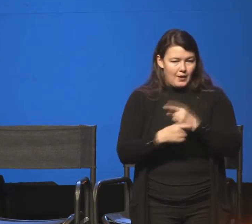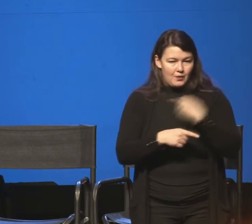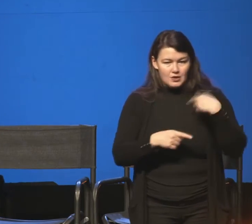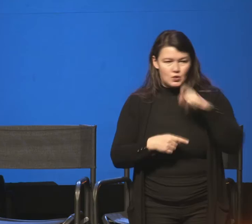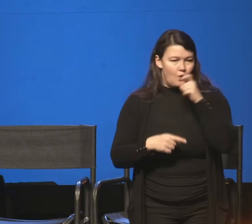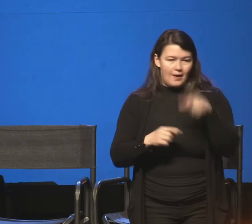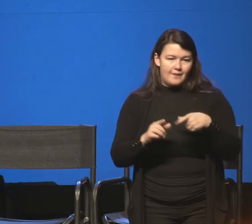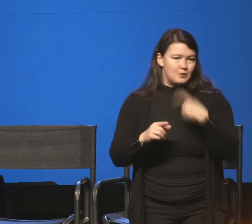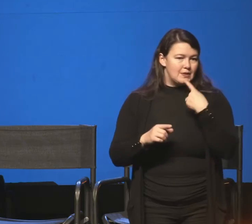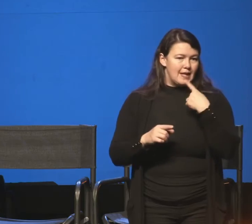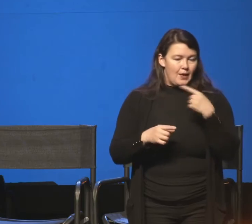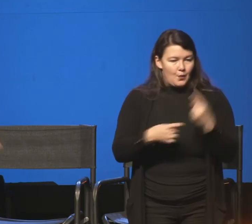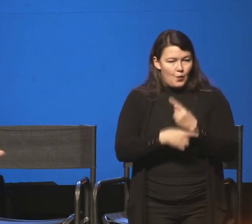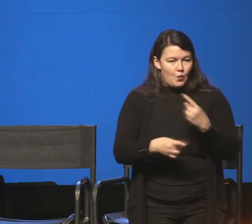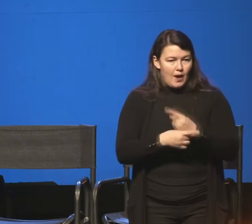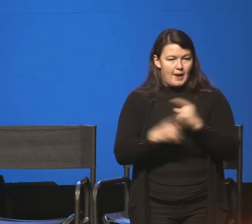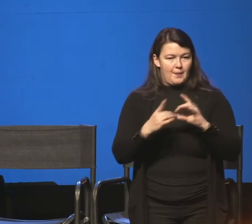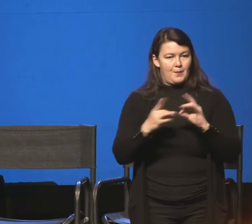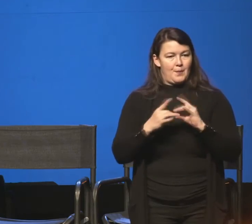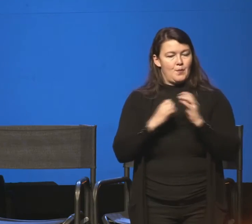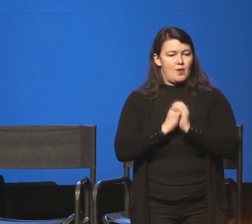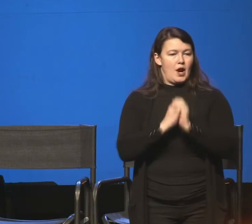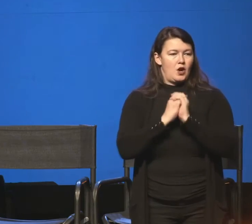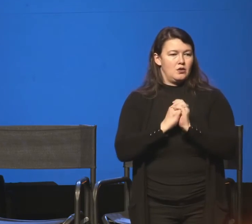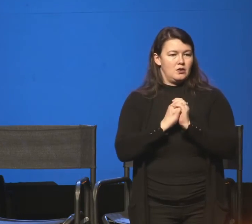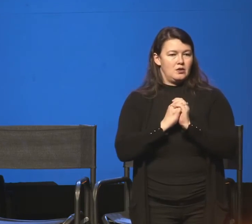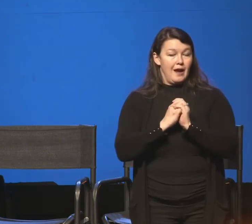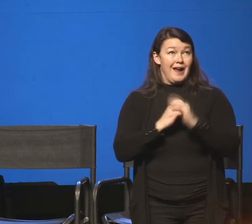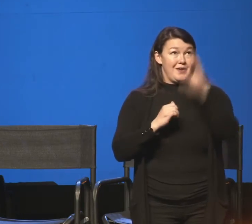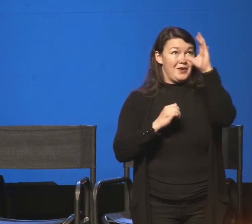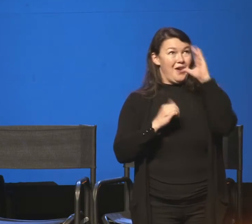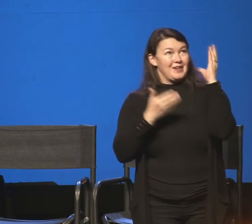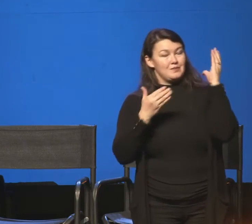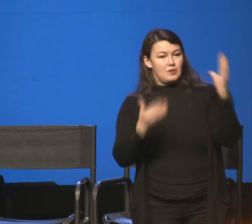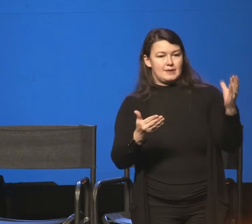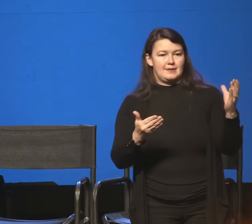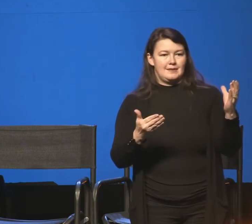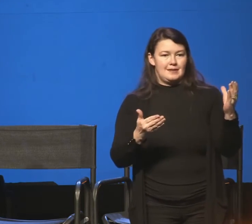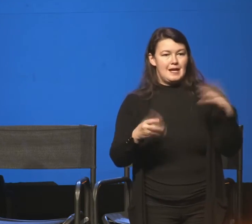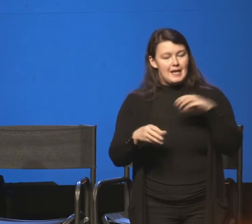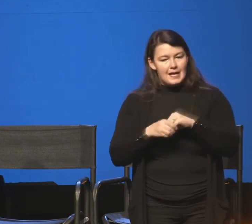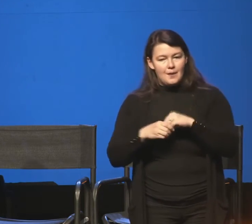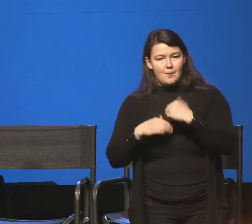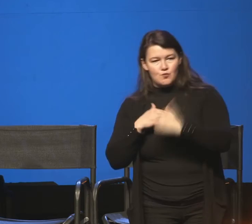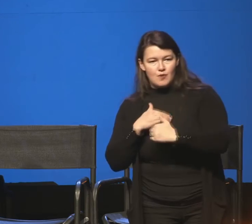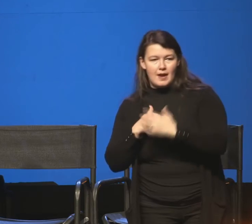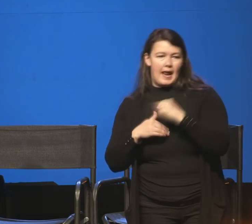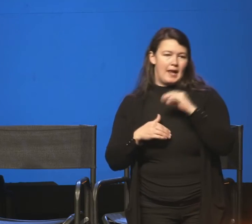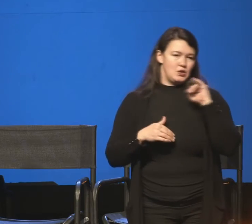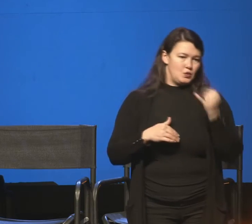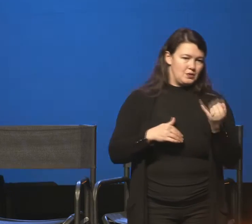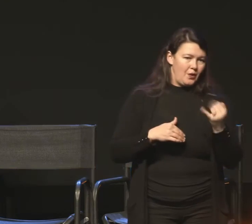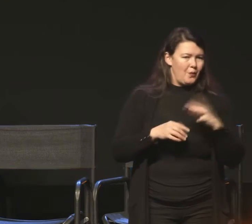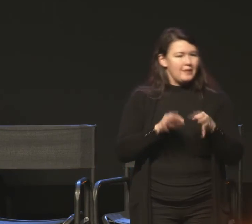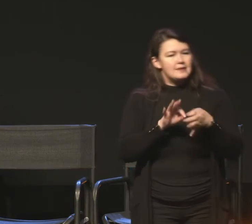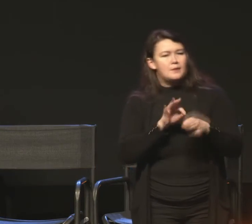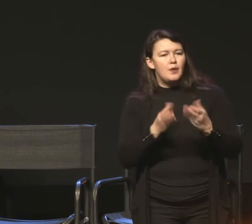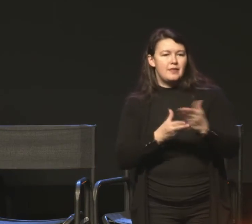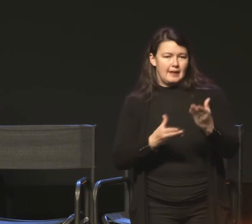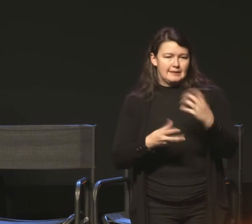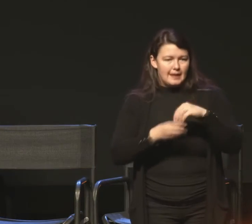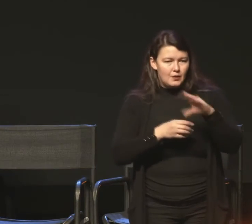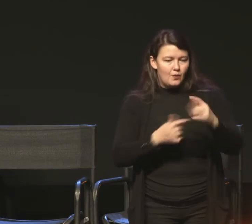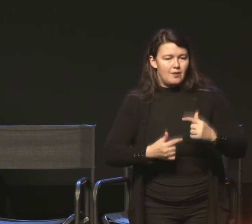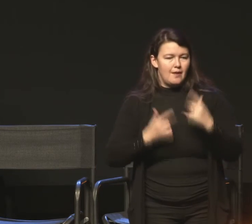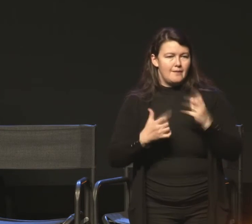right prayer. That God is present if we just desire, even in bread and juice. So I hope that you hear